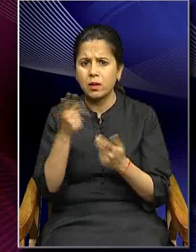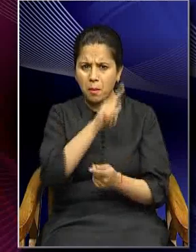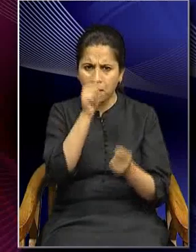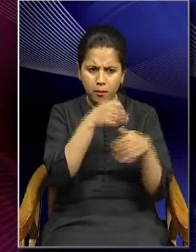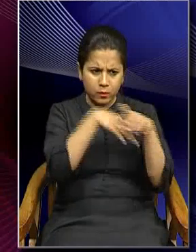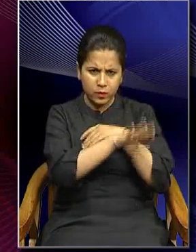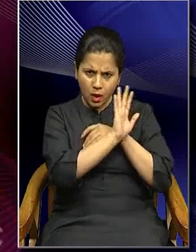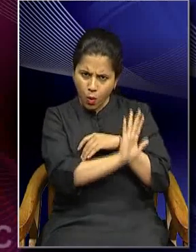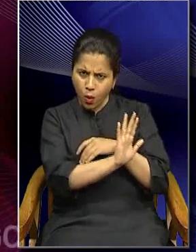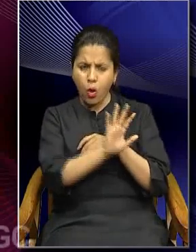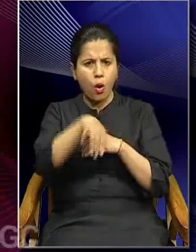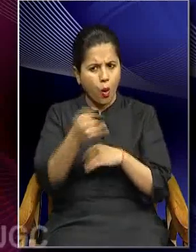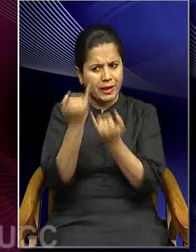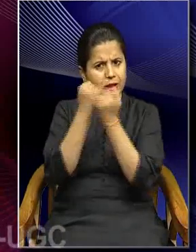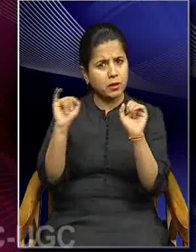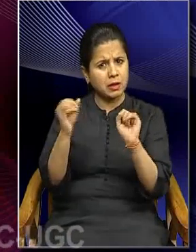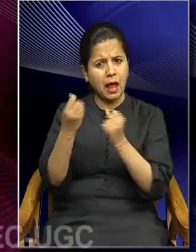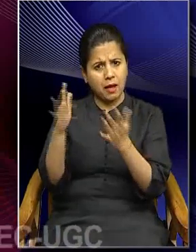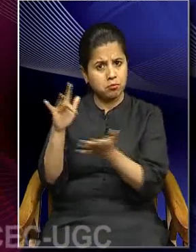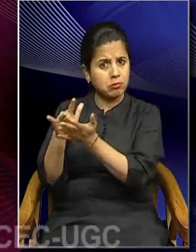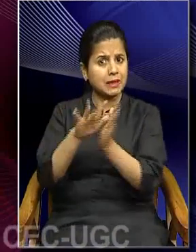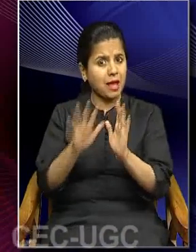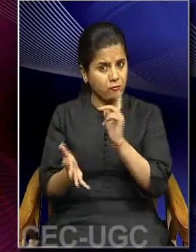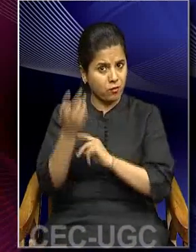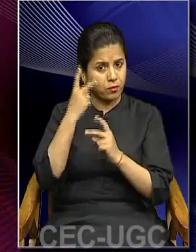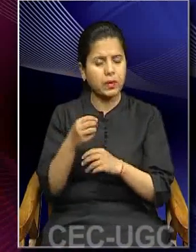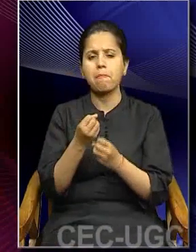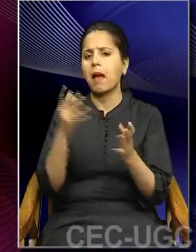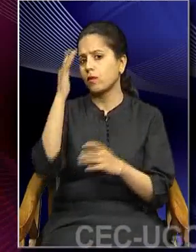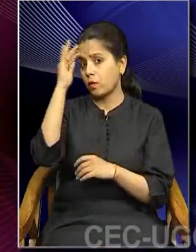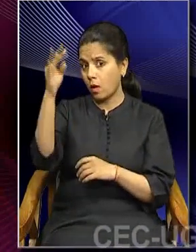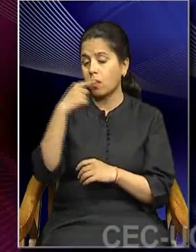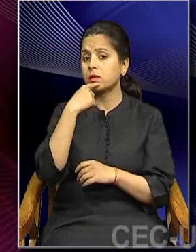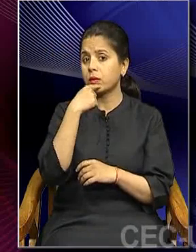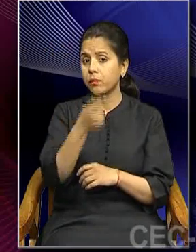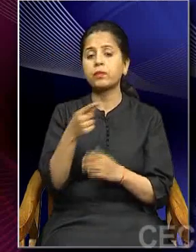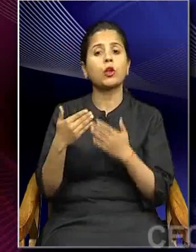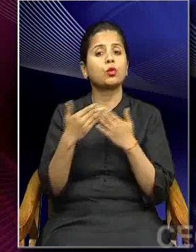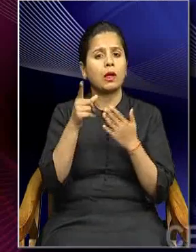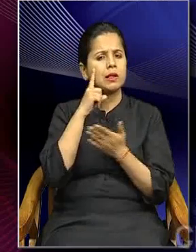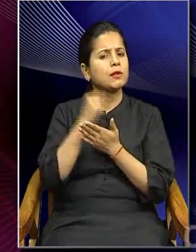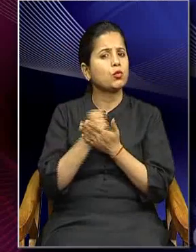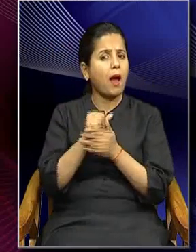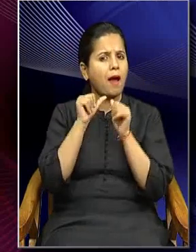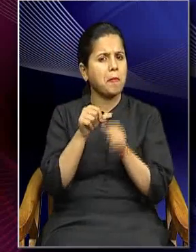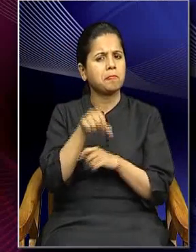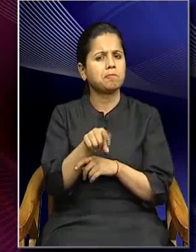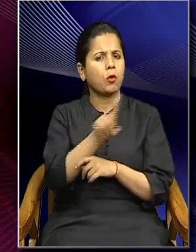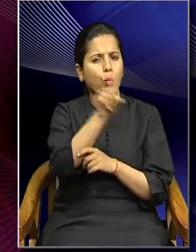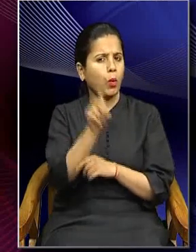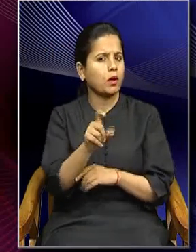they exist independently somewhere else? Many philosophers of the school have tried to answer this